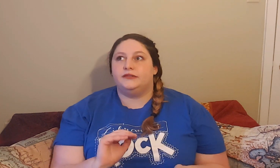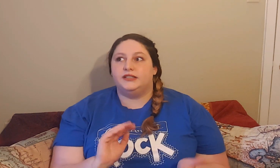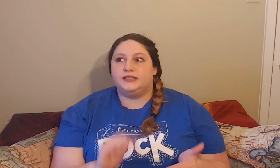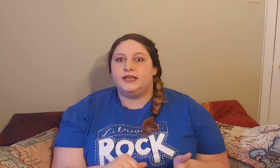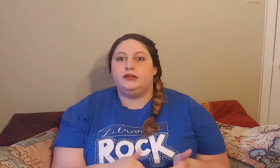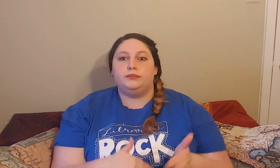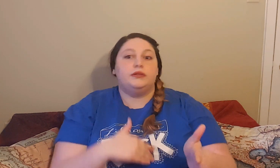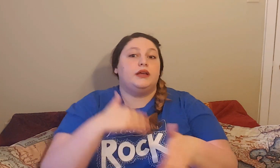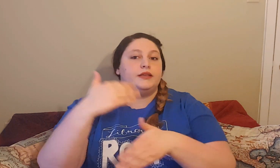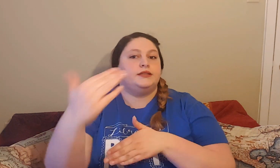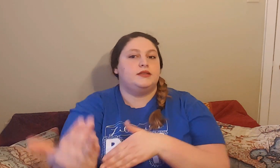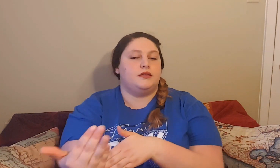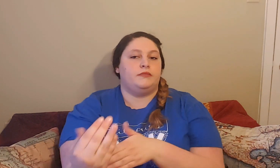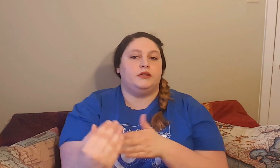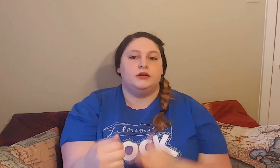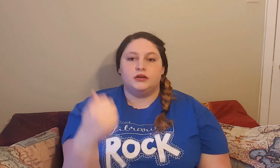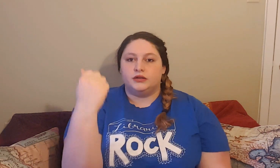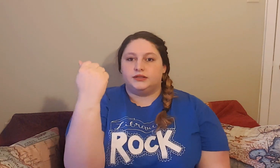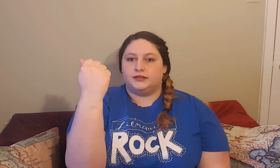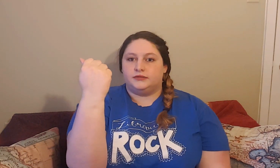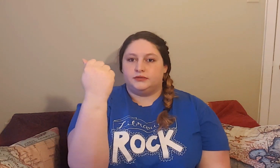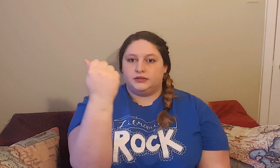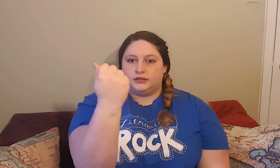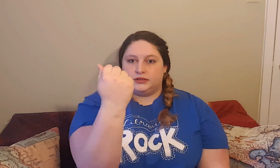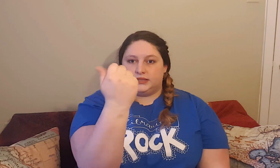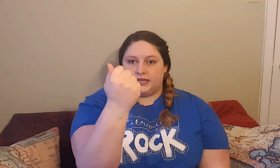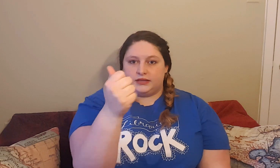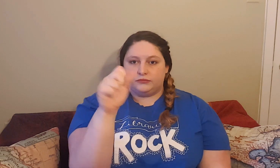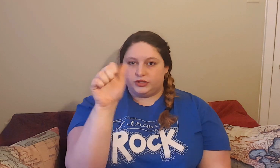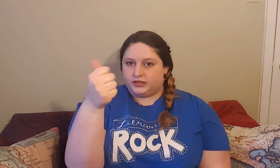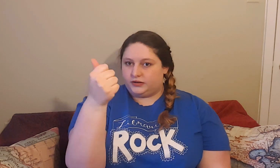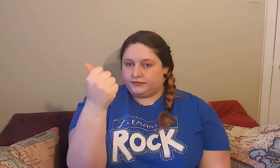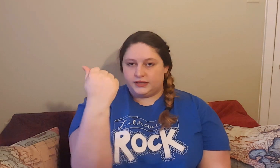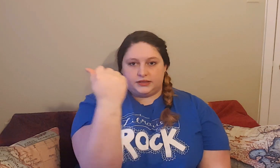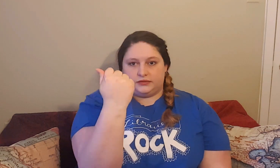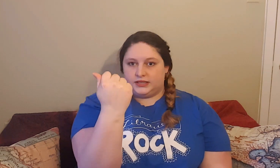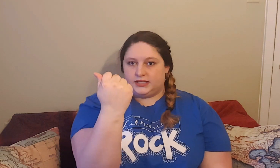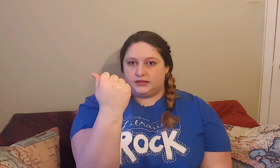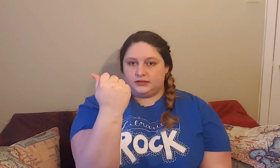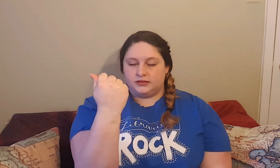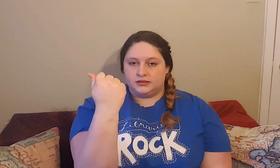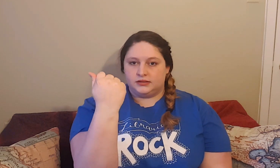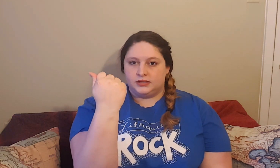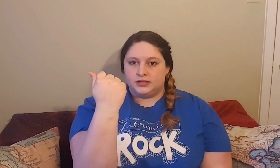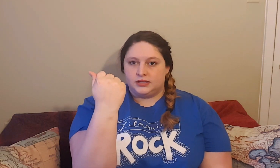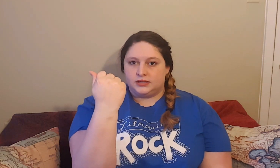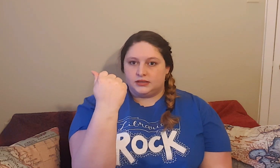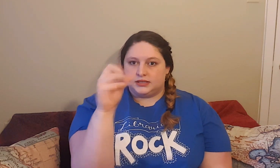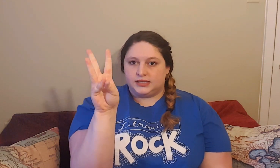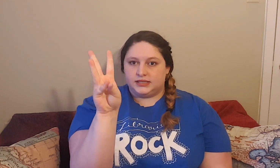it 10 plus the number. So 10, which is like our fist, so 10,